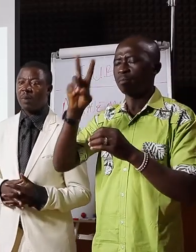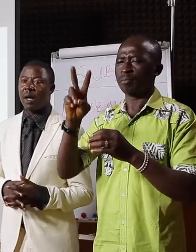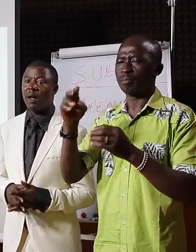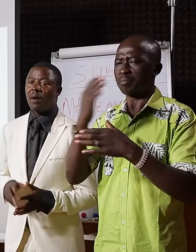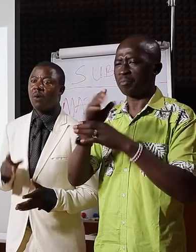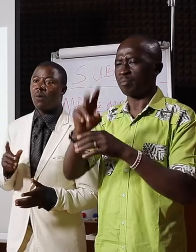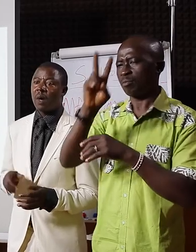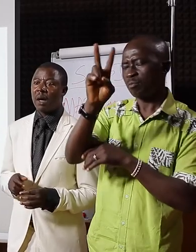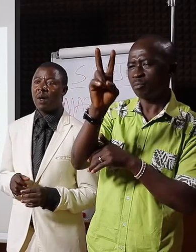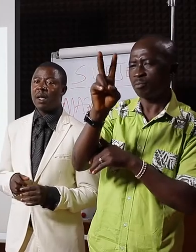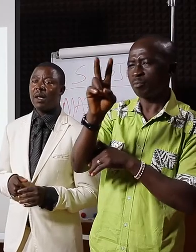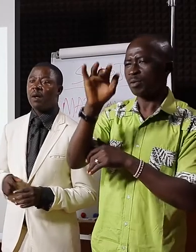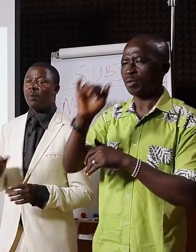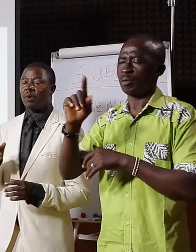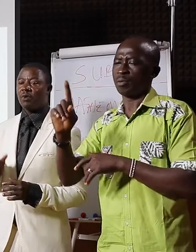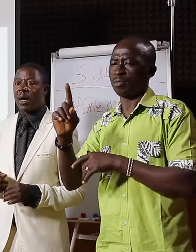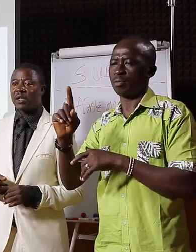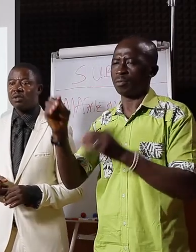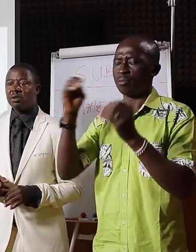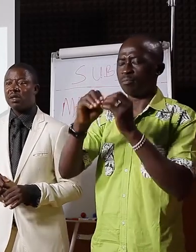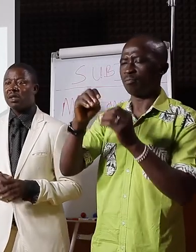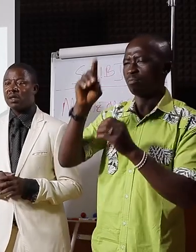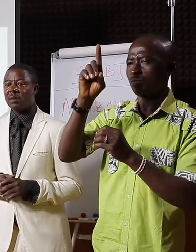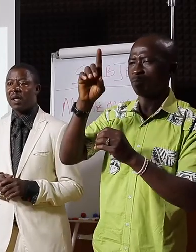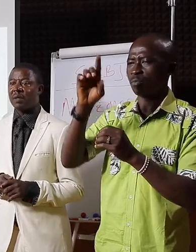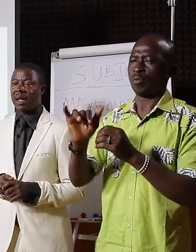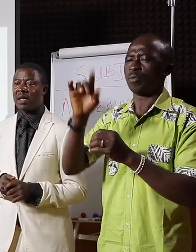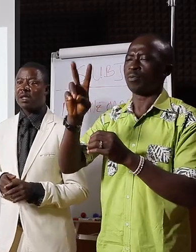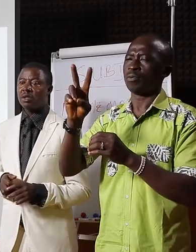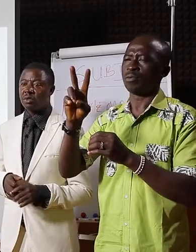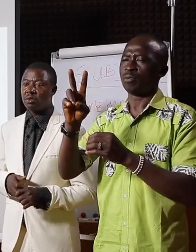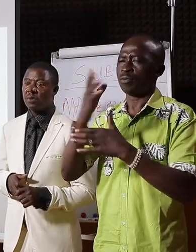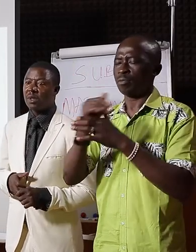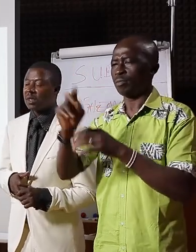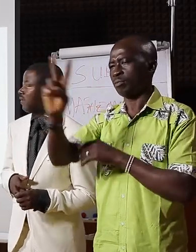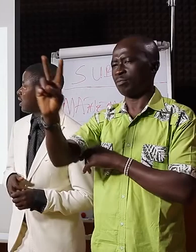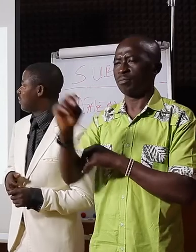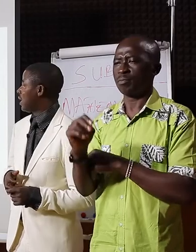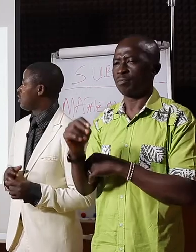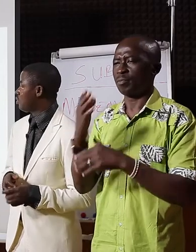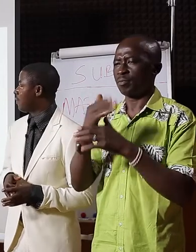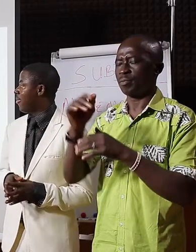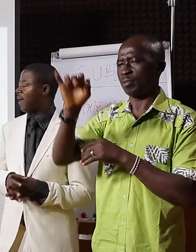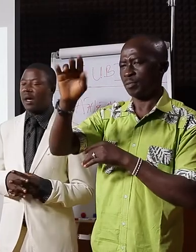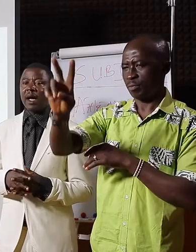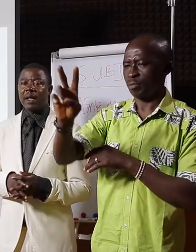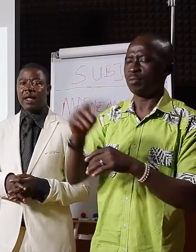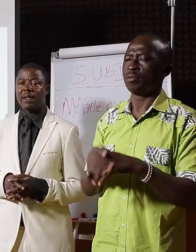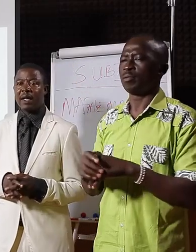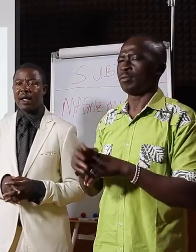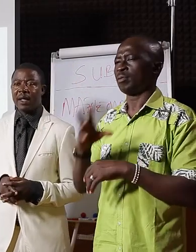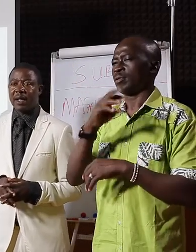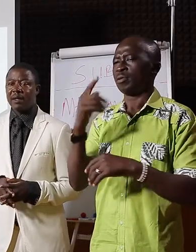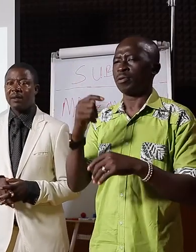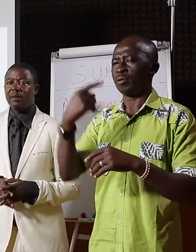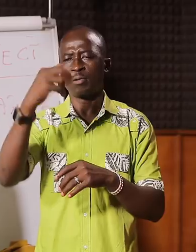2, y1 plus y2 divided by 2 divided by 2. And then